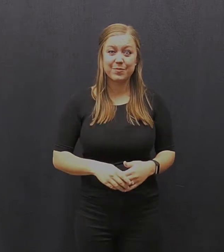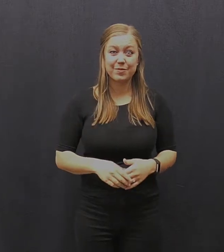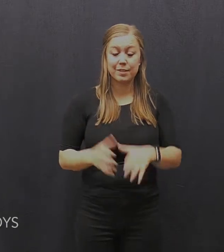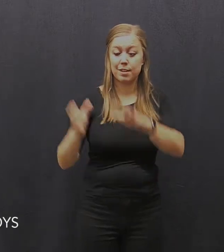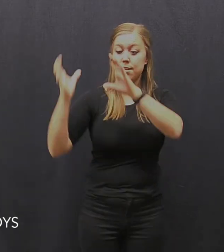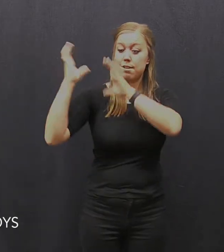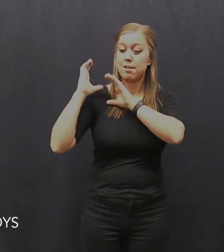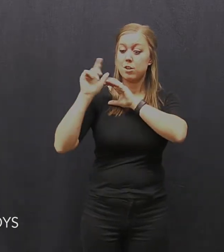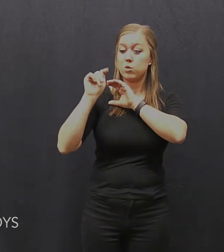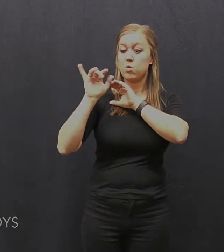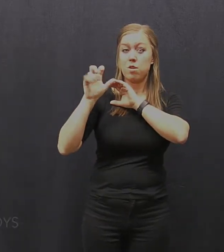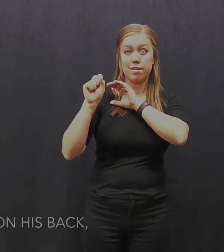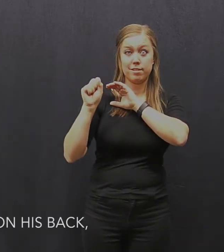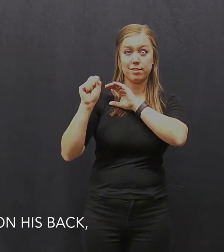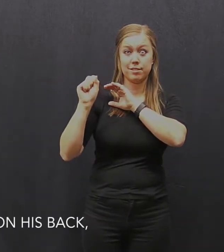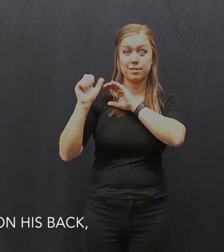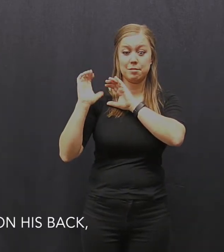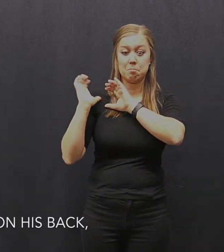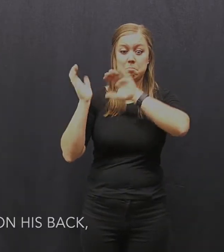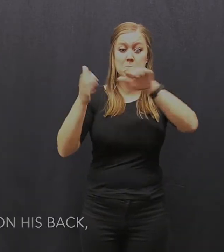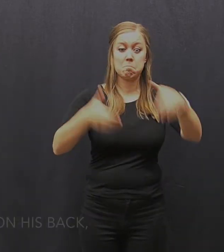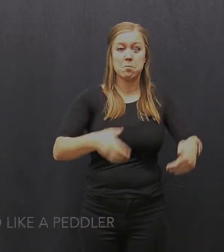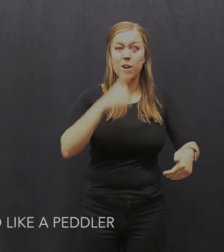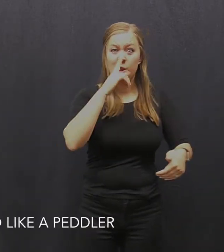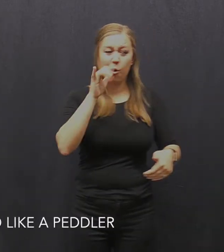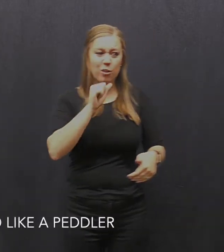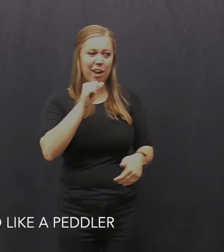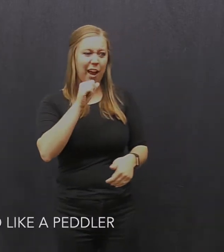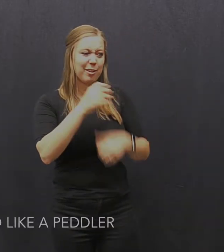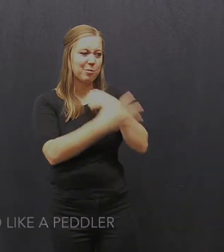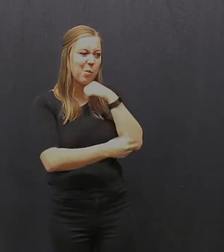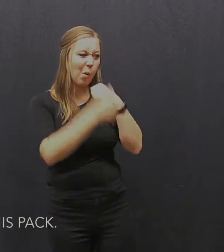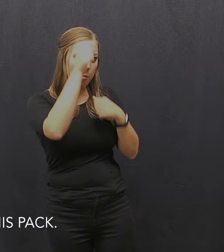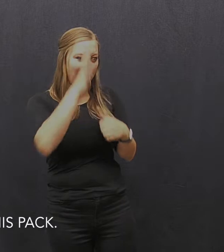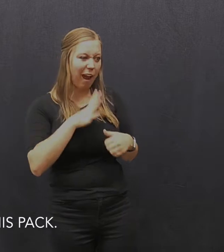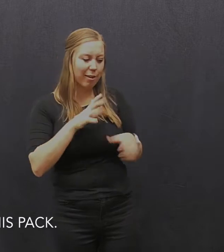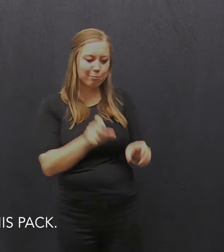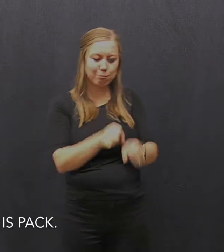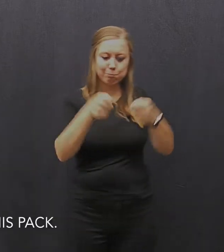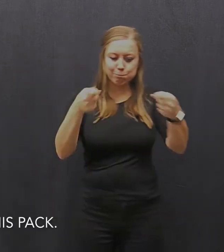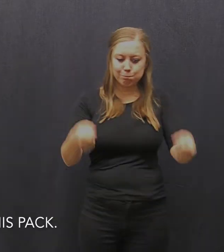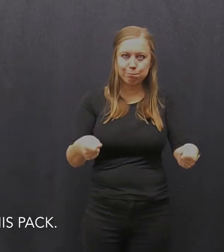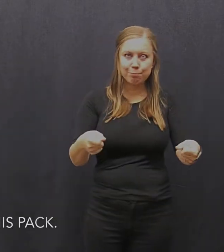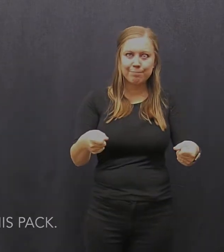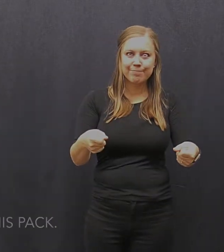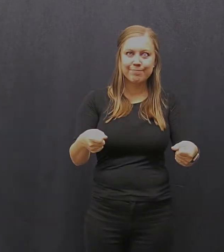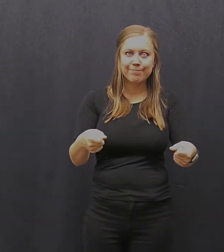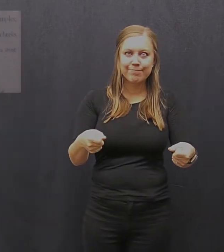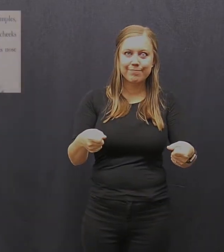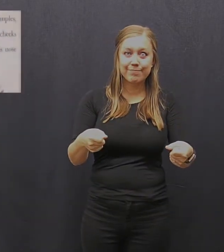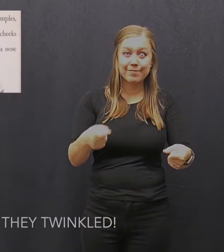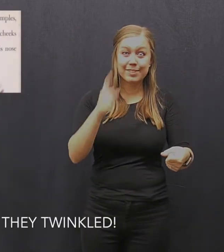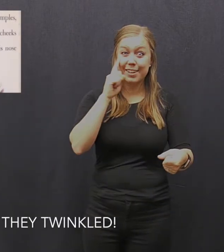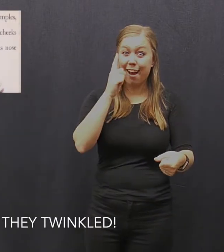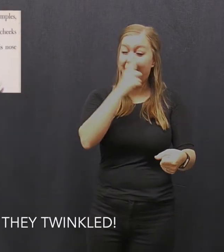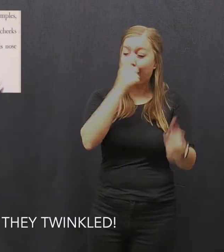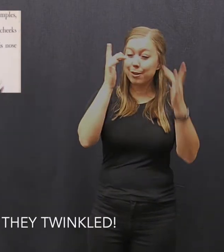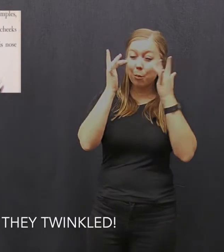toys he had flung on his back, he looked like a peddler just opening his pack. His eyes how they twinkled,